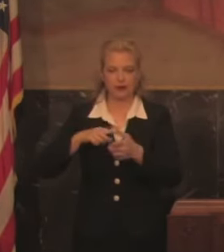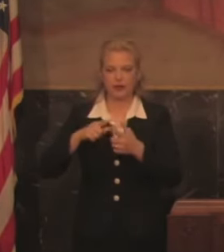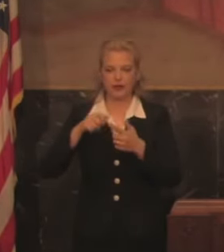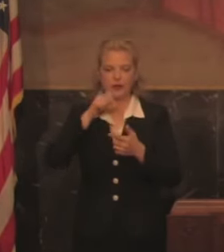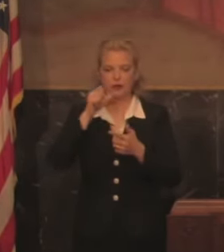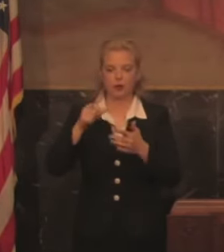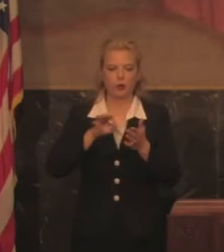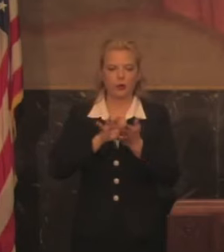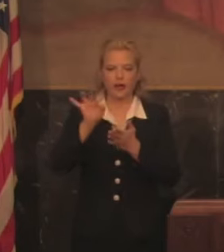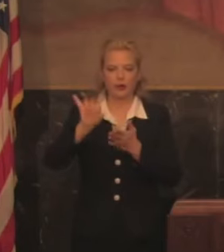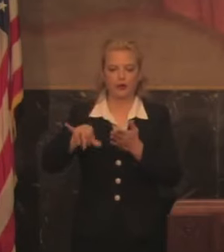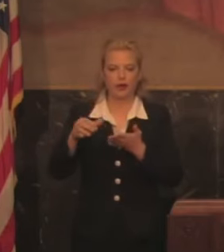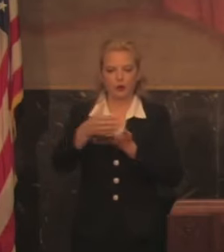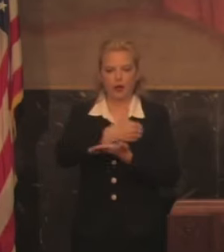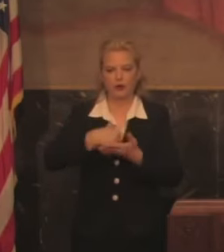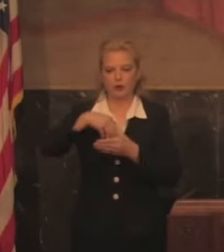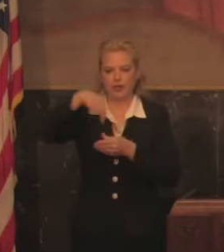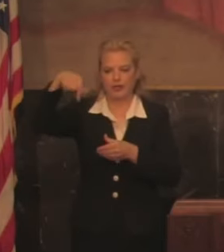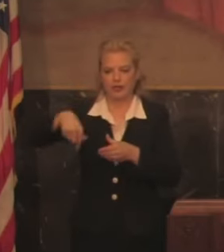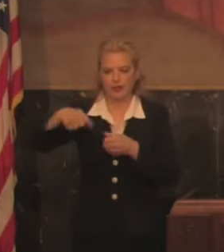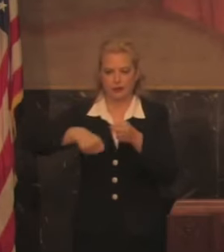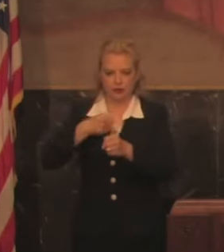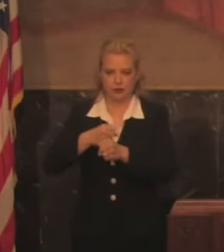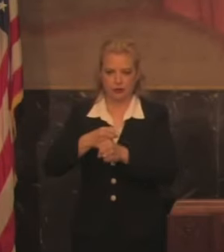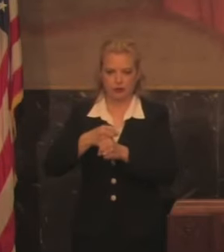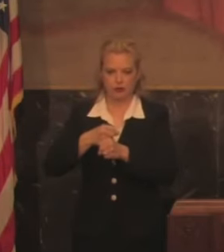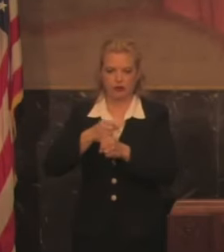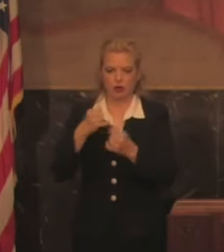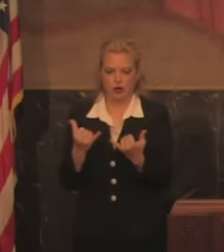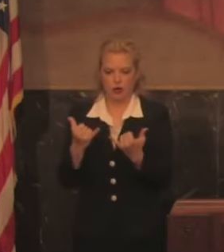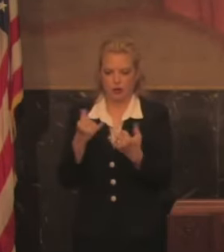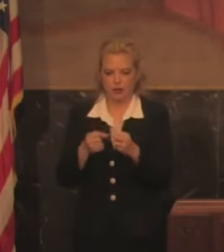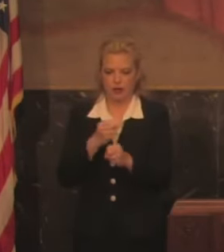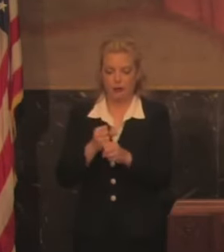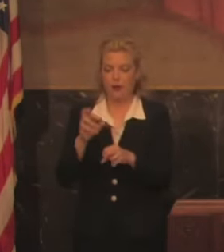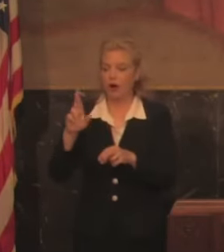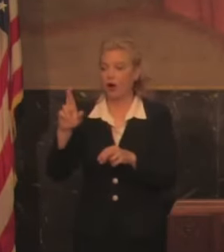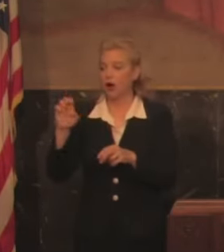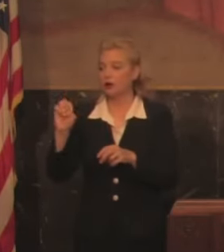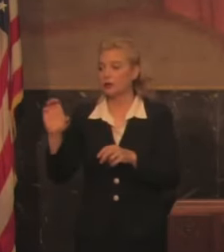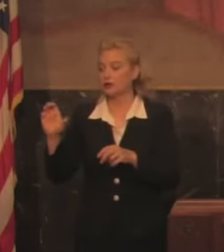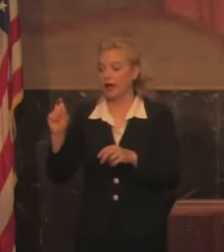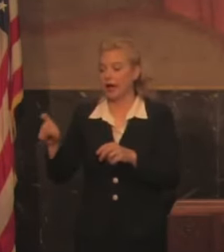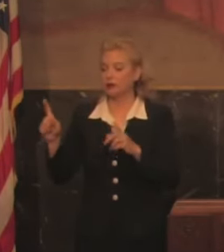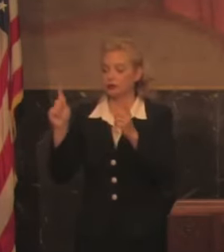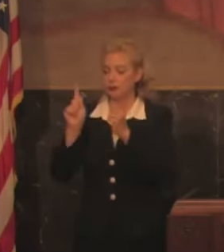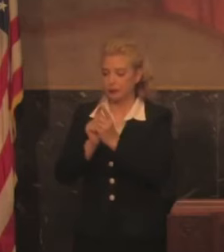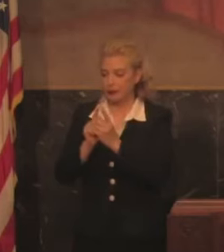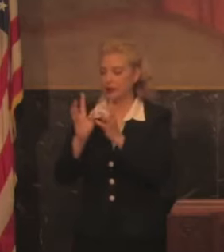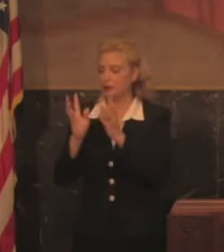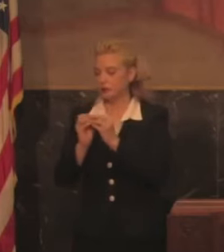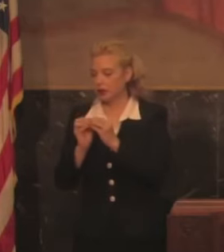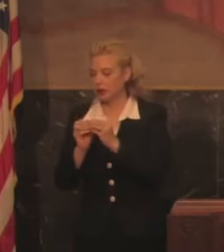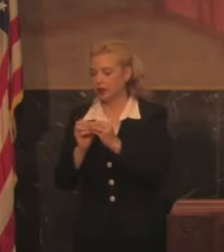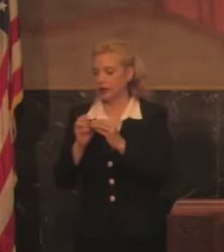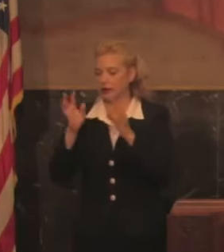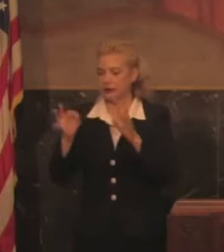that revenue in the current year. And so but the REC has to meet to see what the